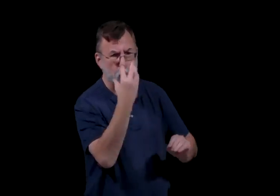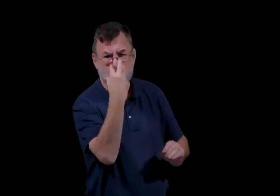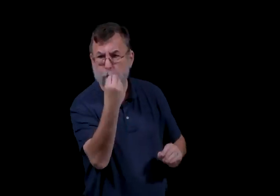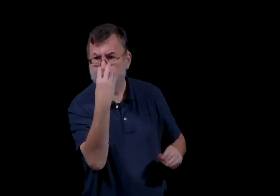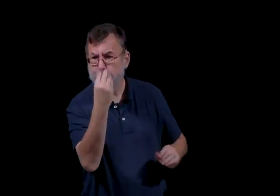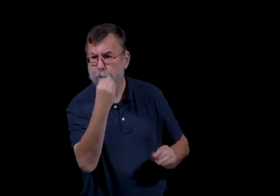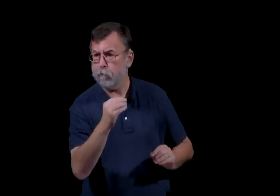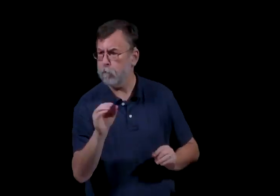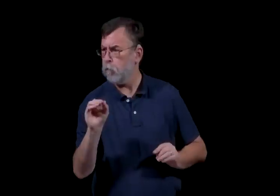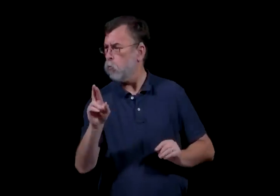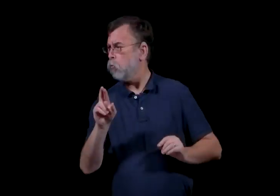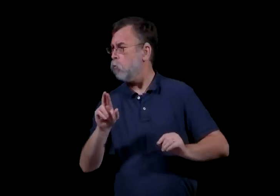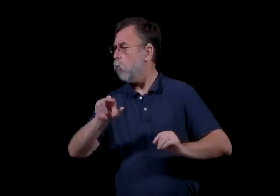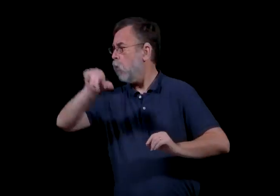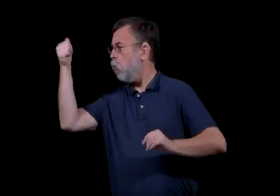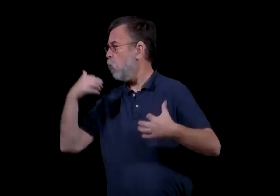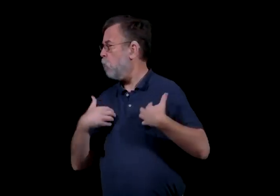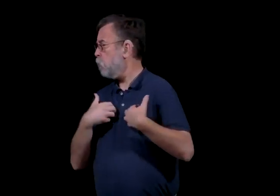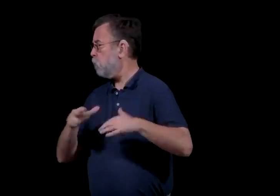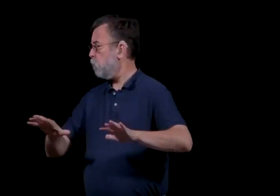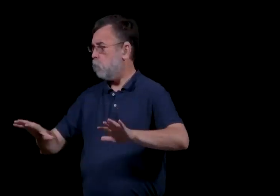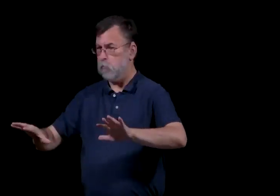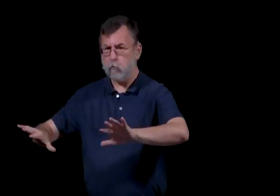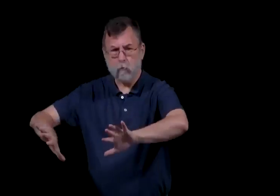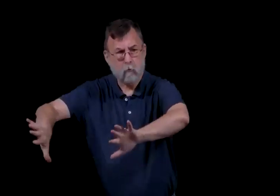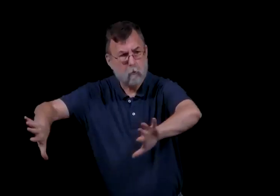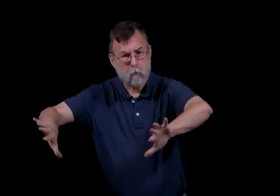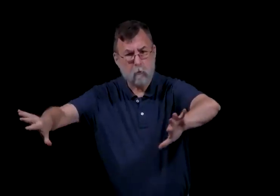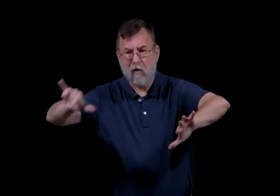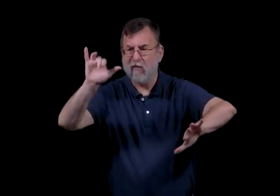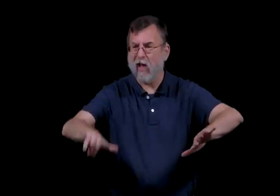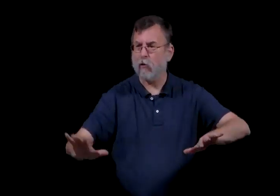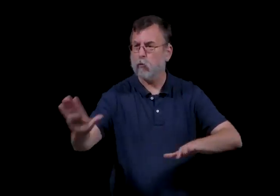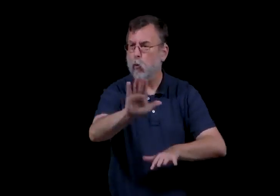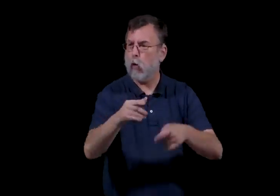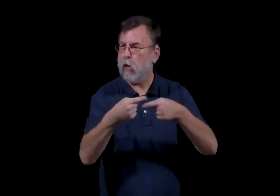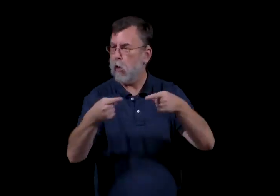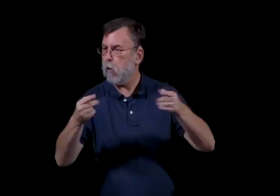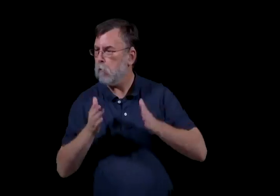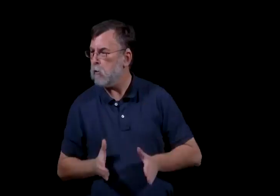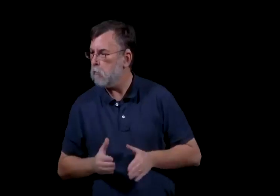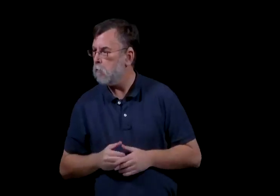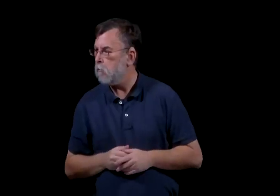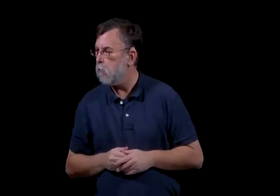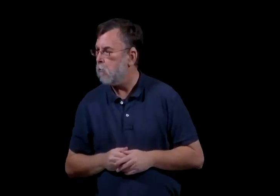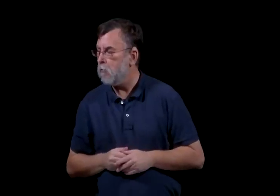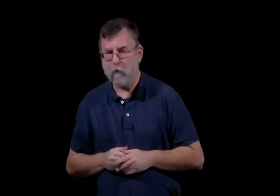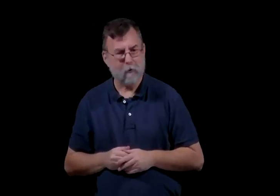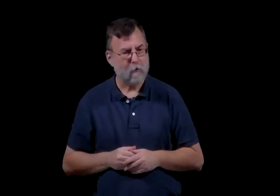are the sheep. He's protecting you from wolves or other predators. That would be your